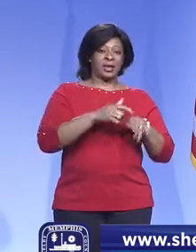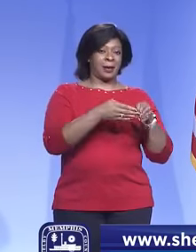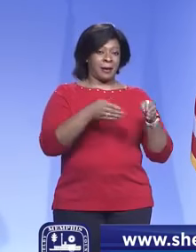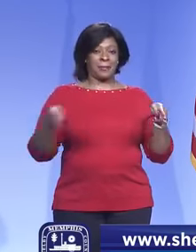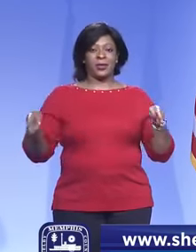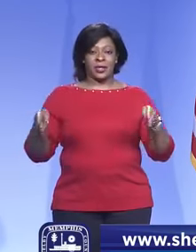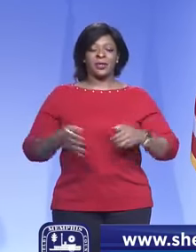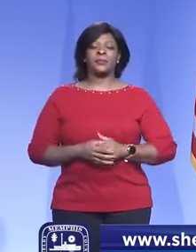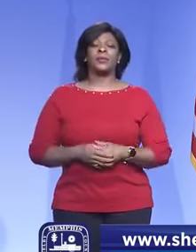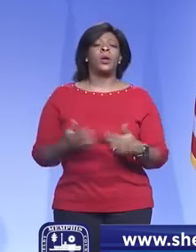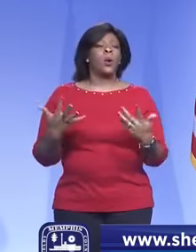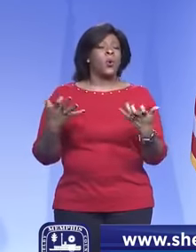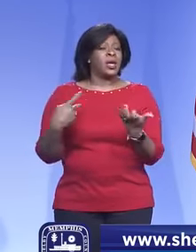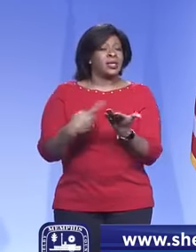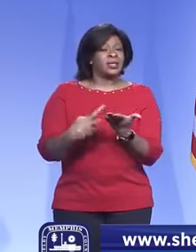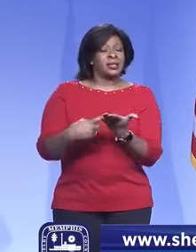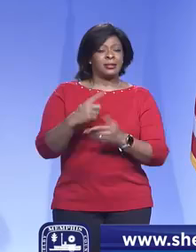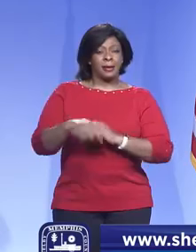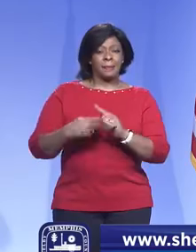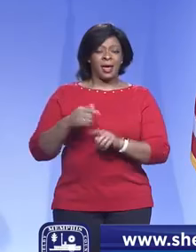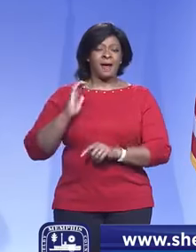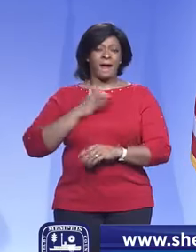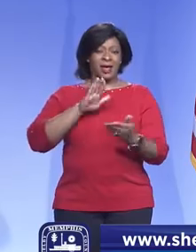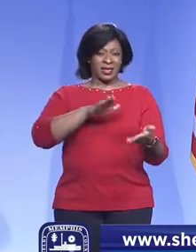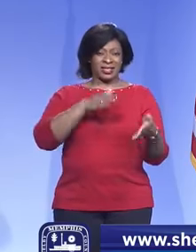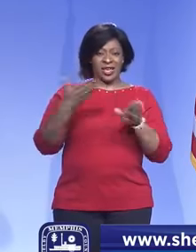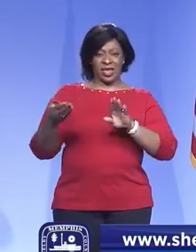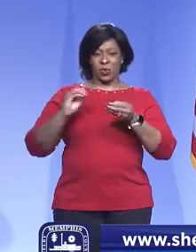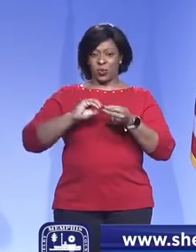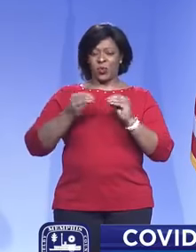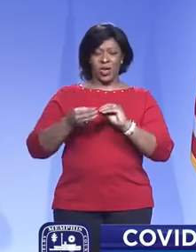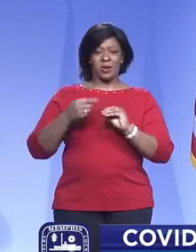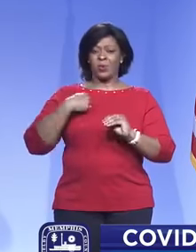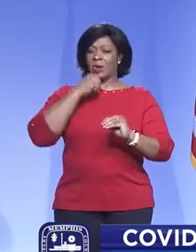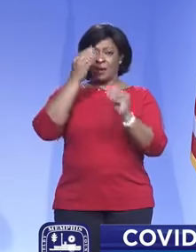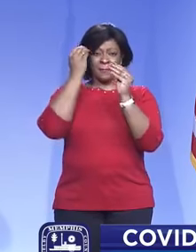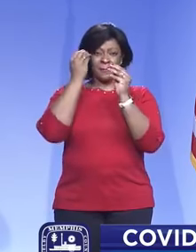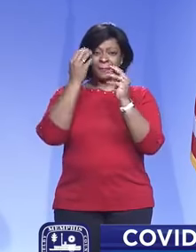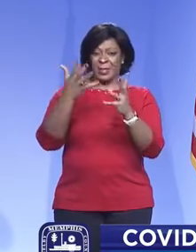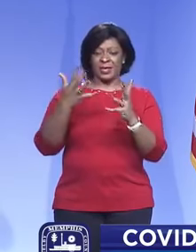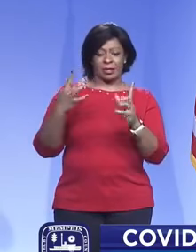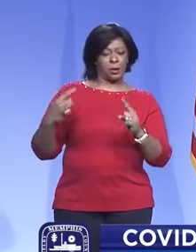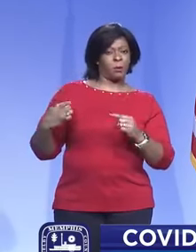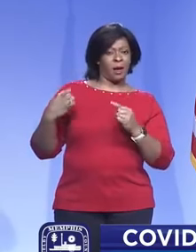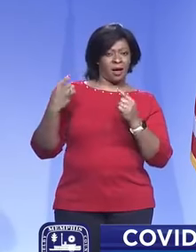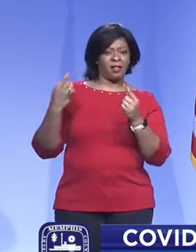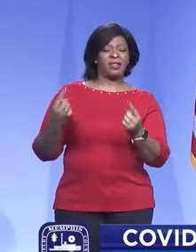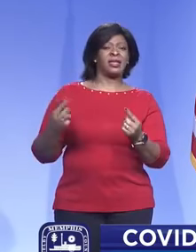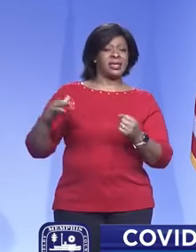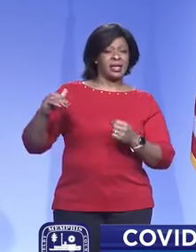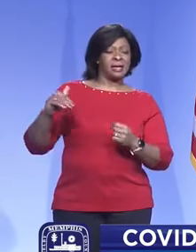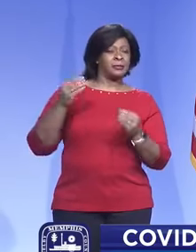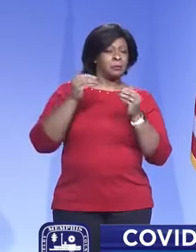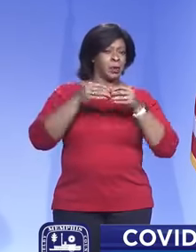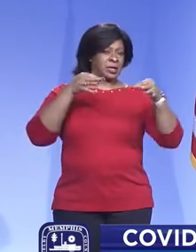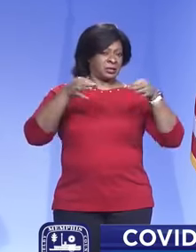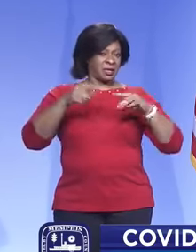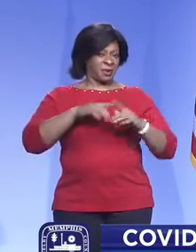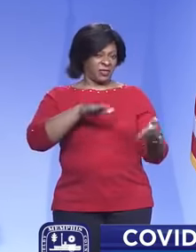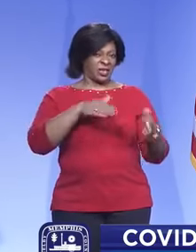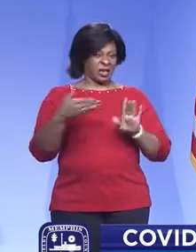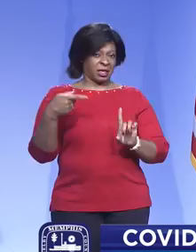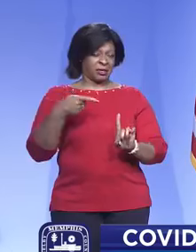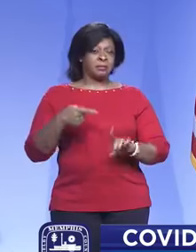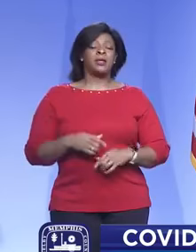I want to talk a little bit about our death rate. We haven't given that data in a while. So I want to point